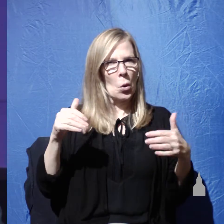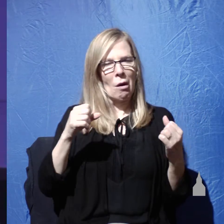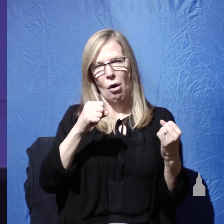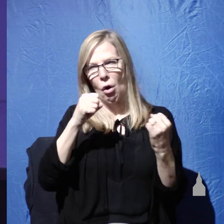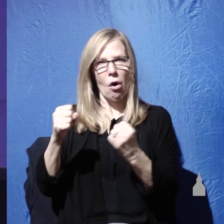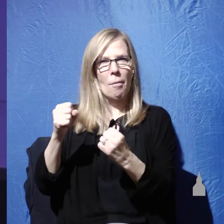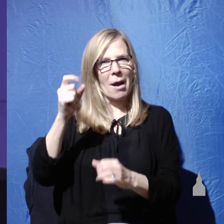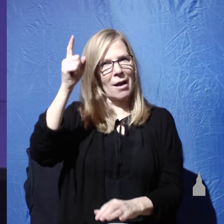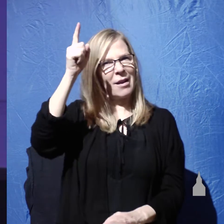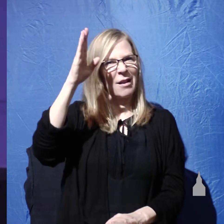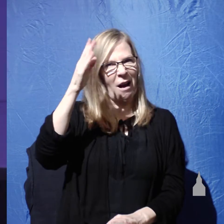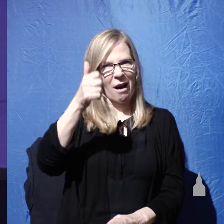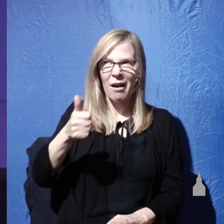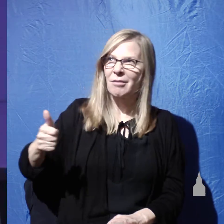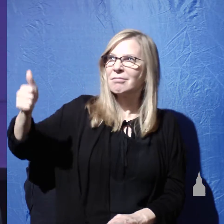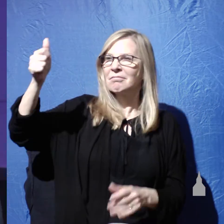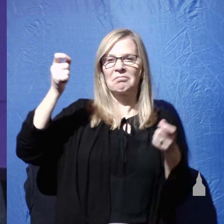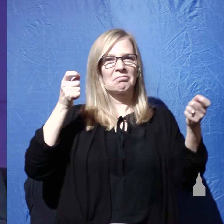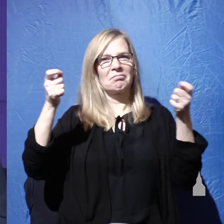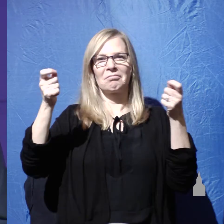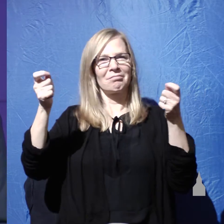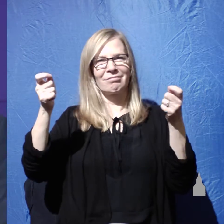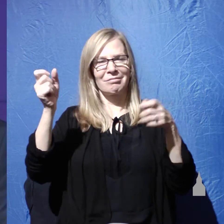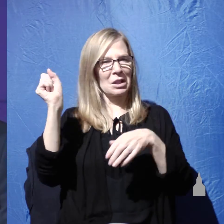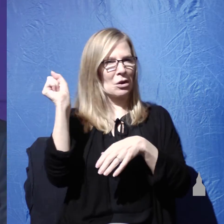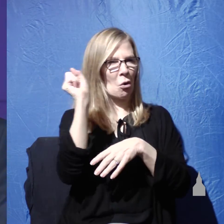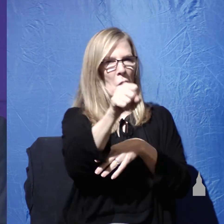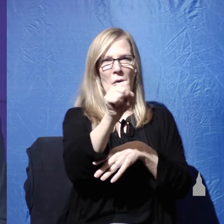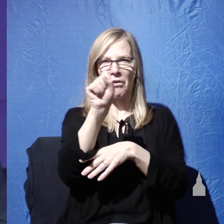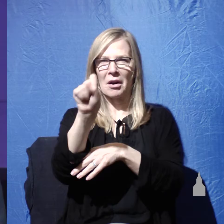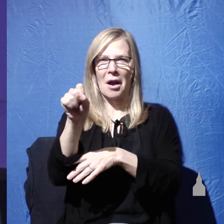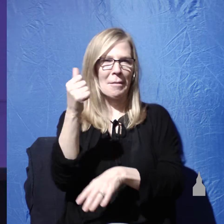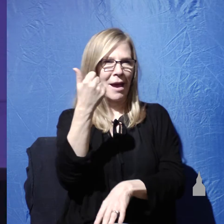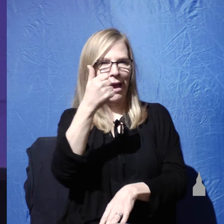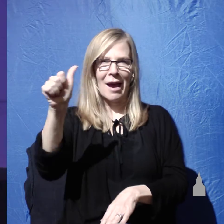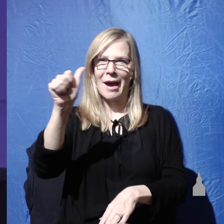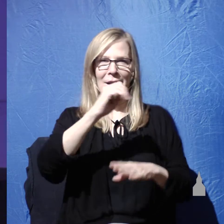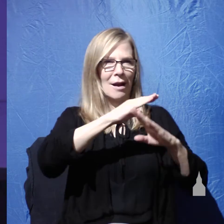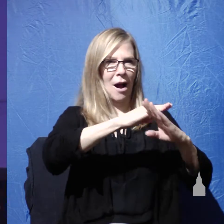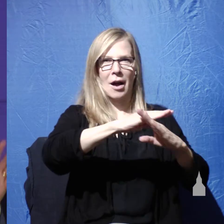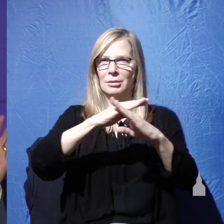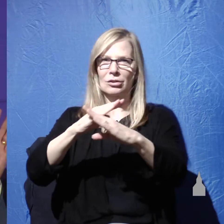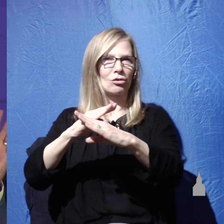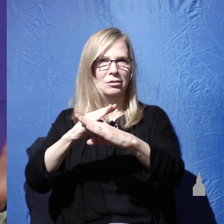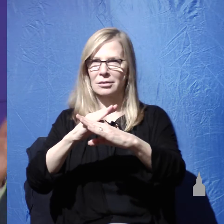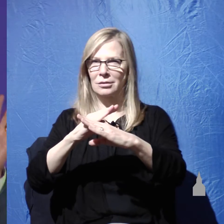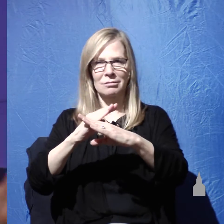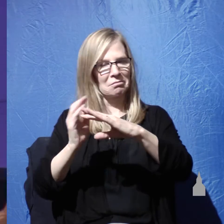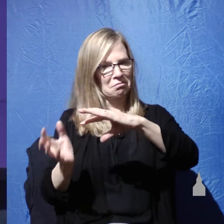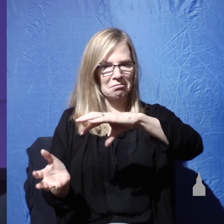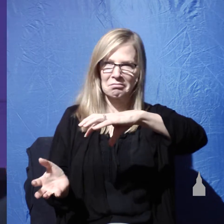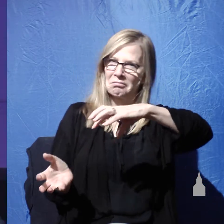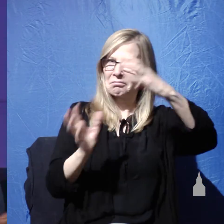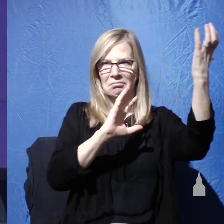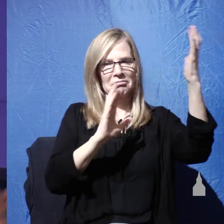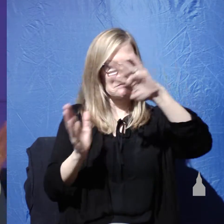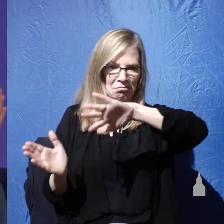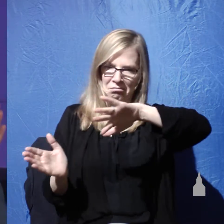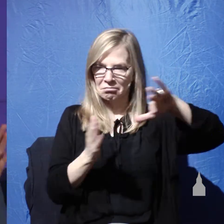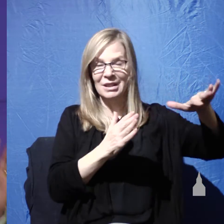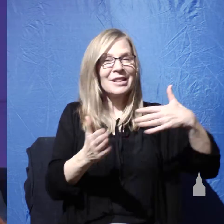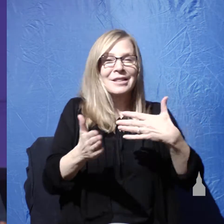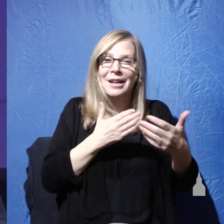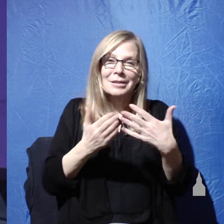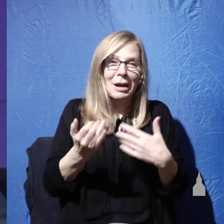The sovereign power of Almighty God to overcome all obstacles and all hindrances, so that no matter how difficult the early